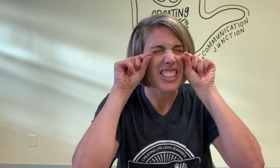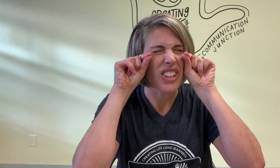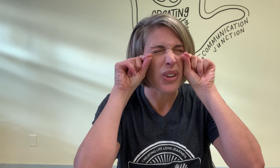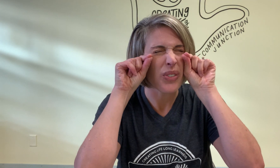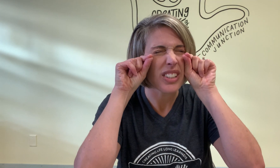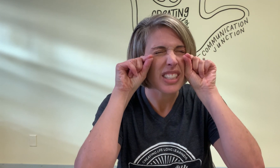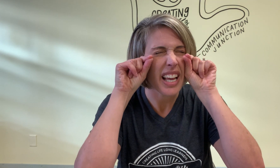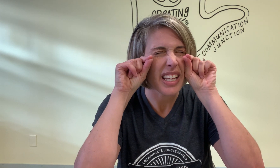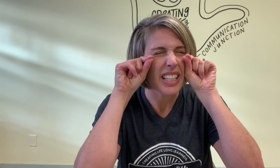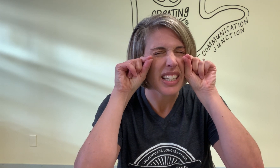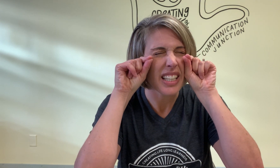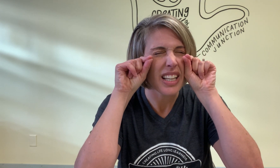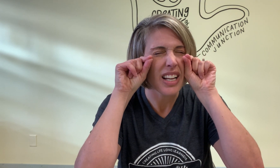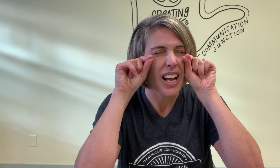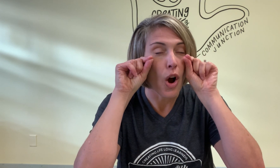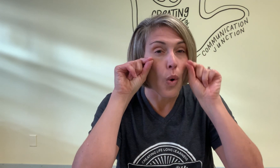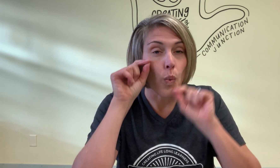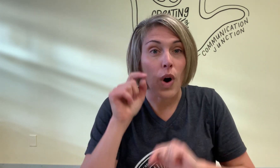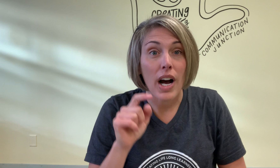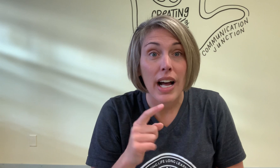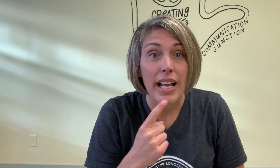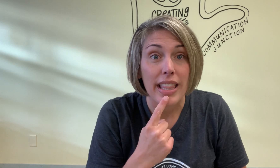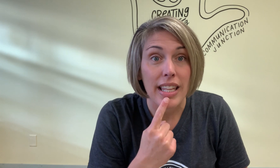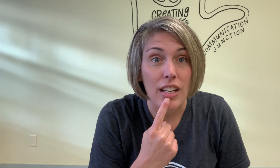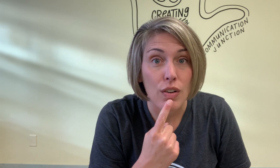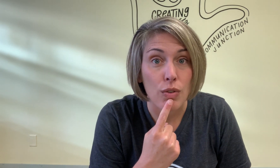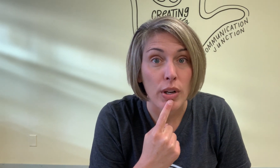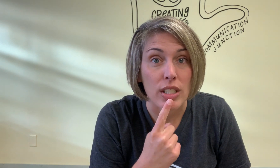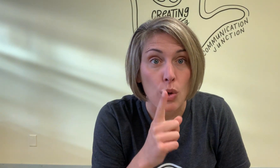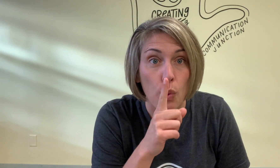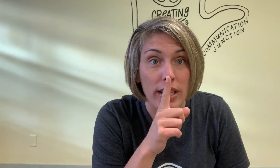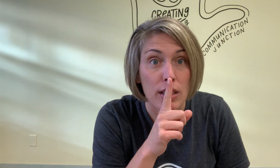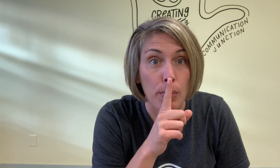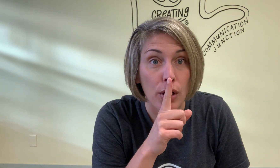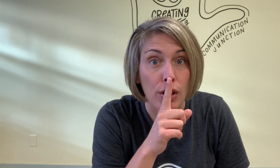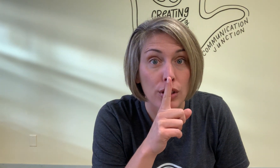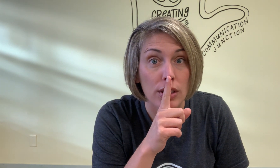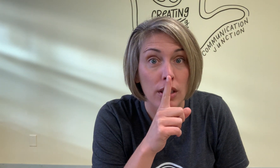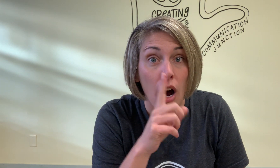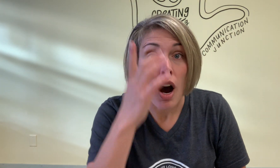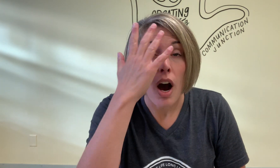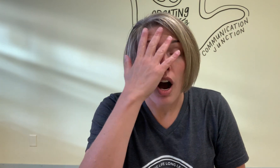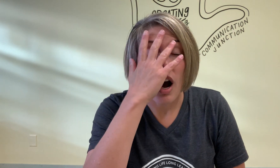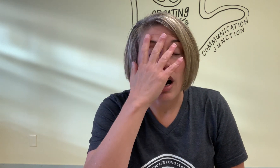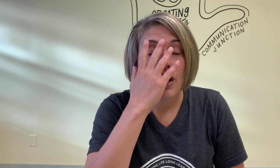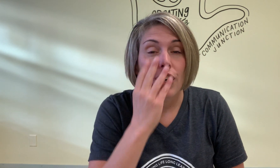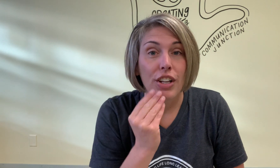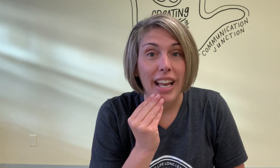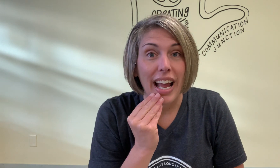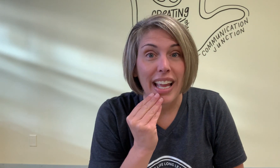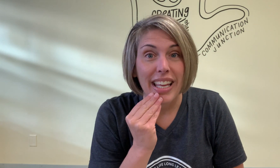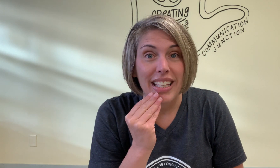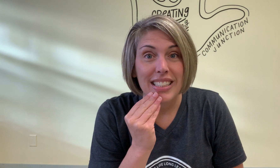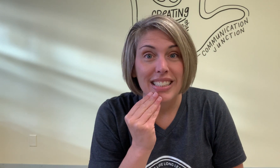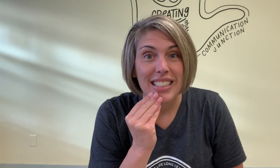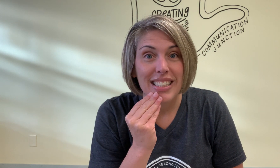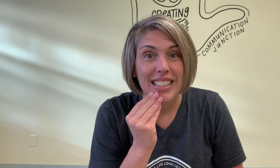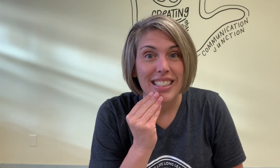shut real tight. One little voice whispers, good night,